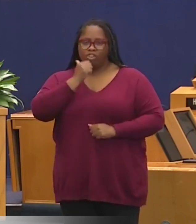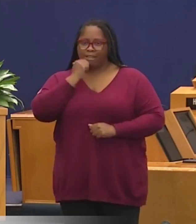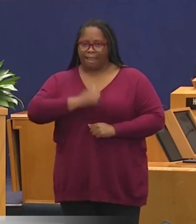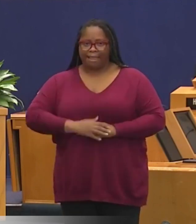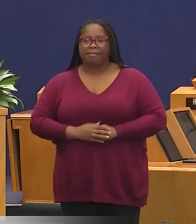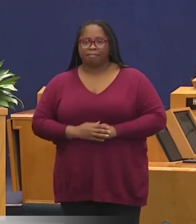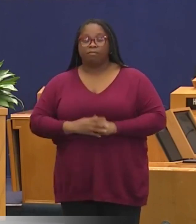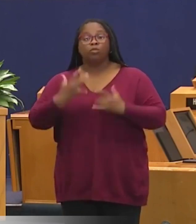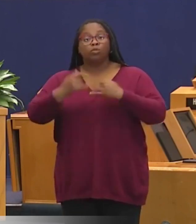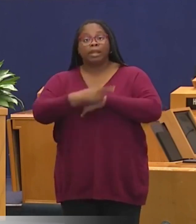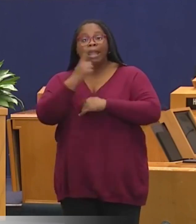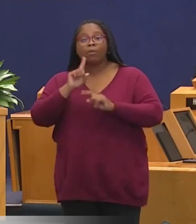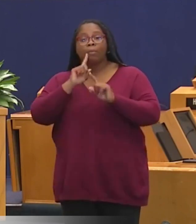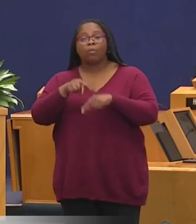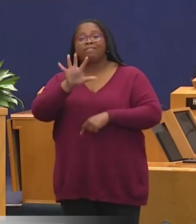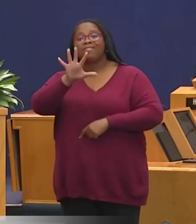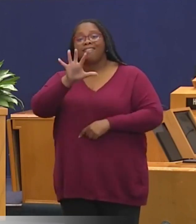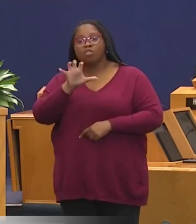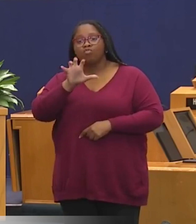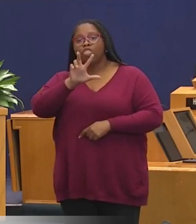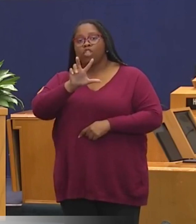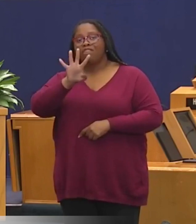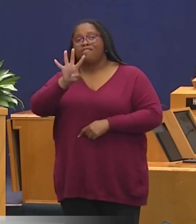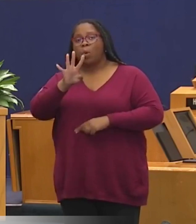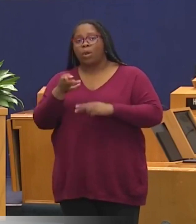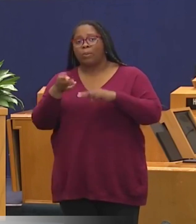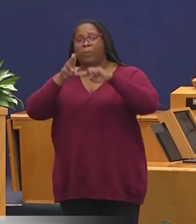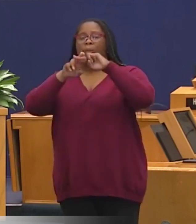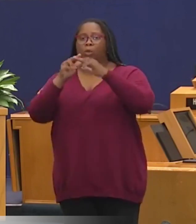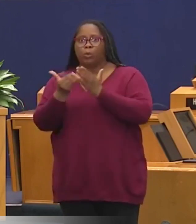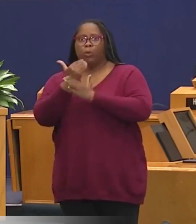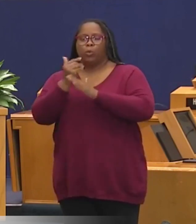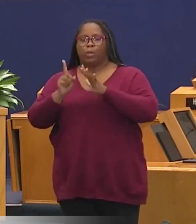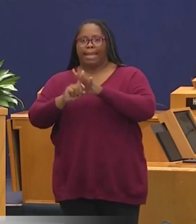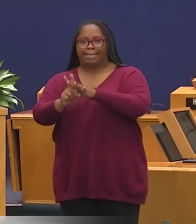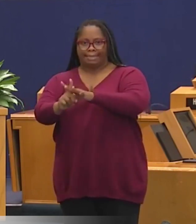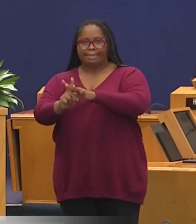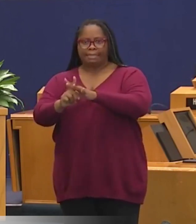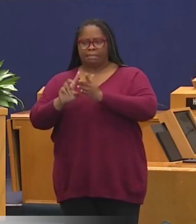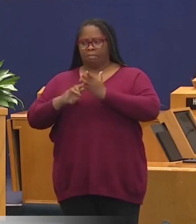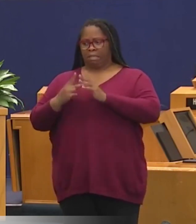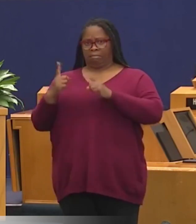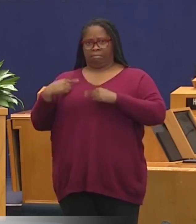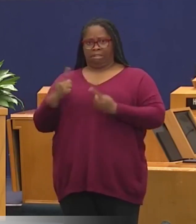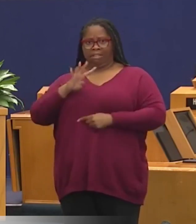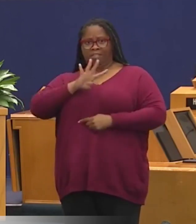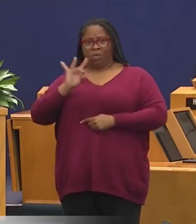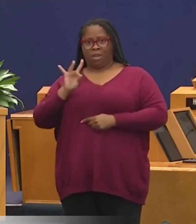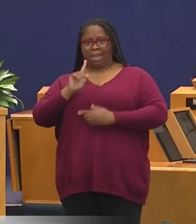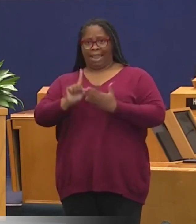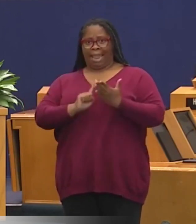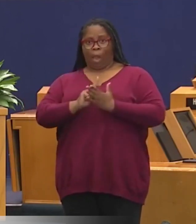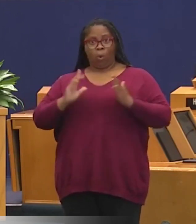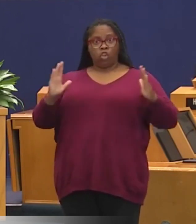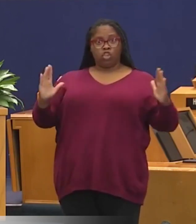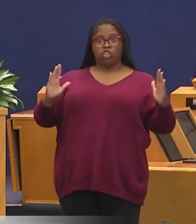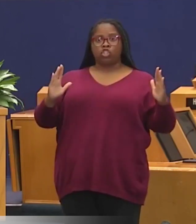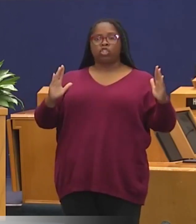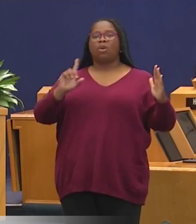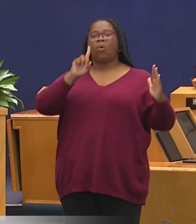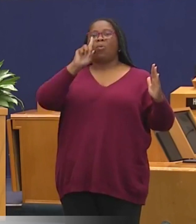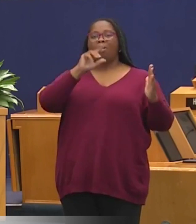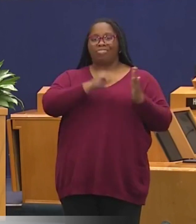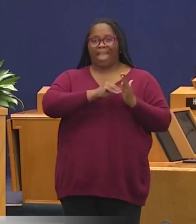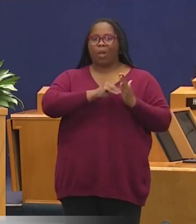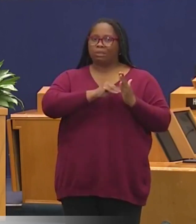also reporting 534 new cases. That means that over the last 48 hours, we've had over 1,000 new